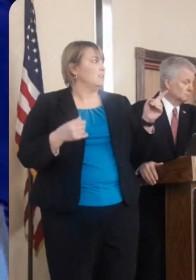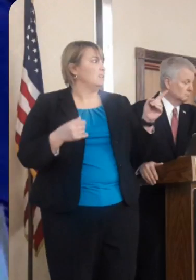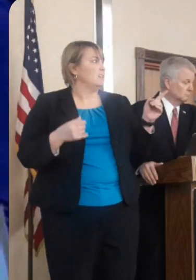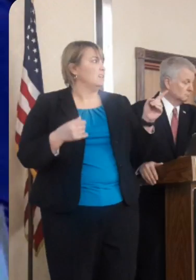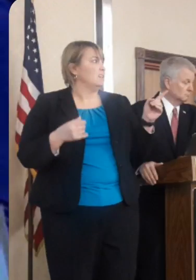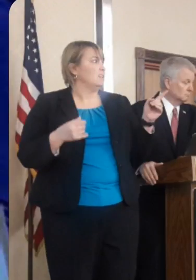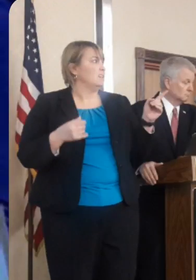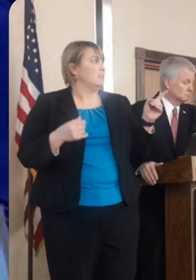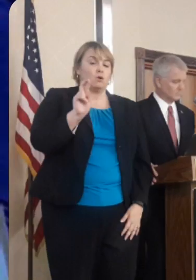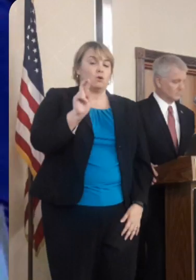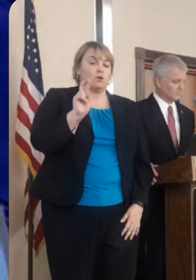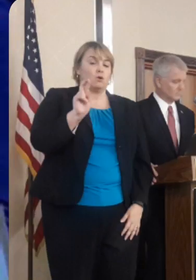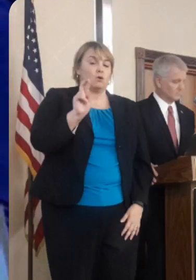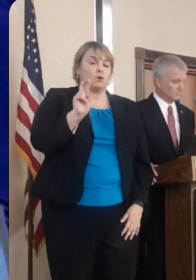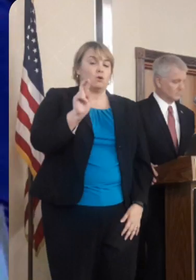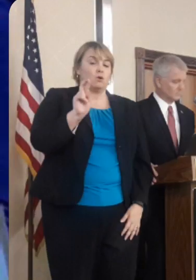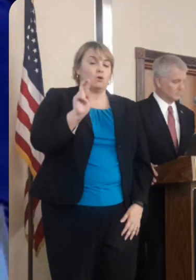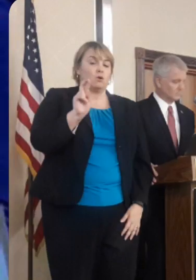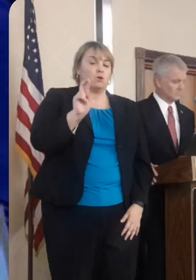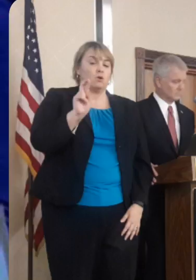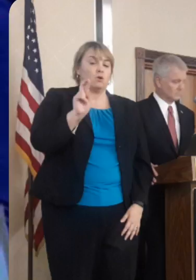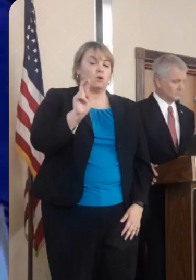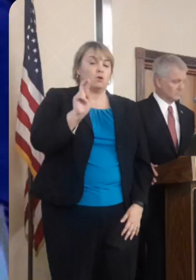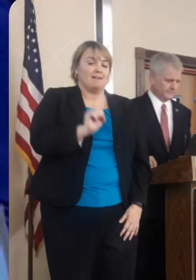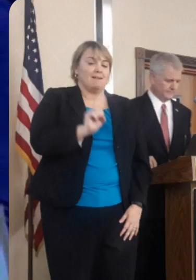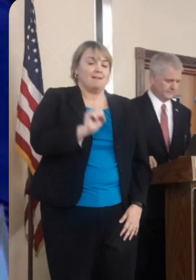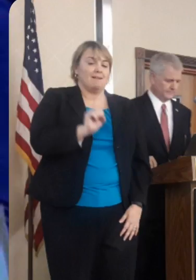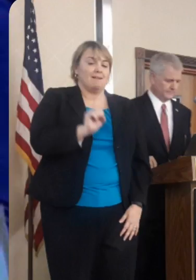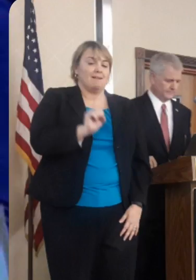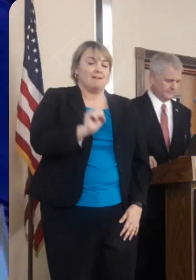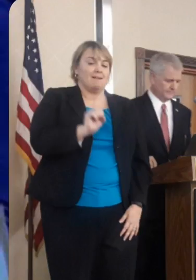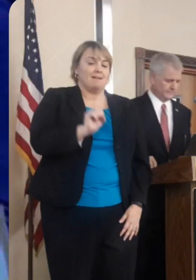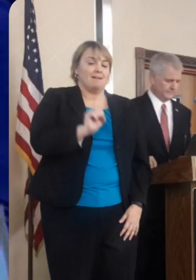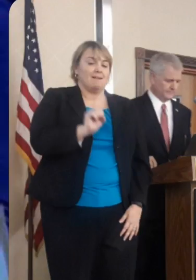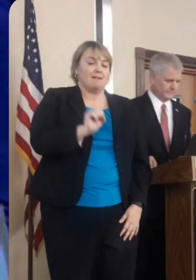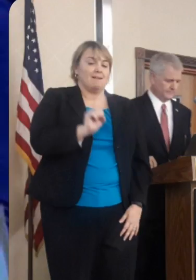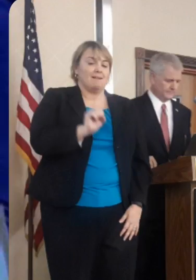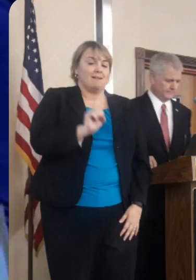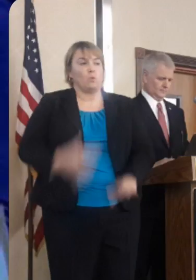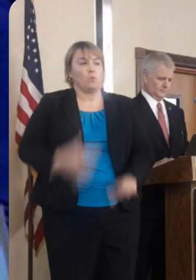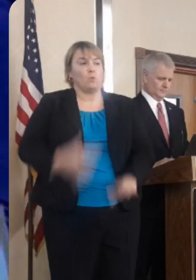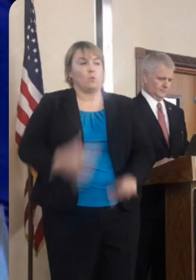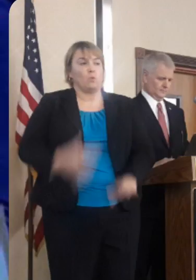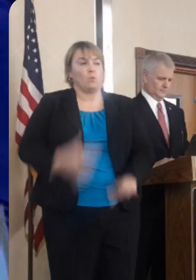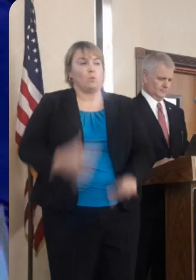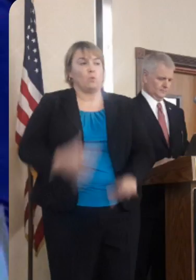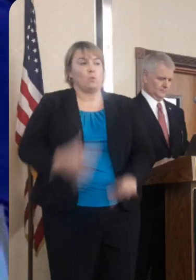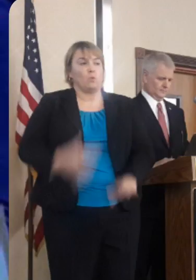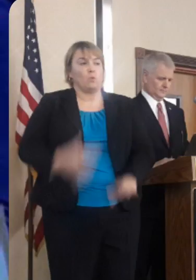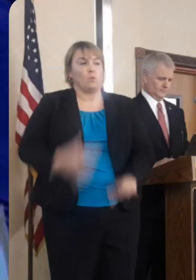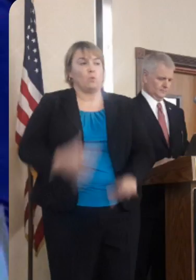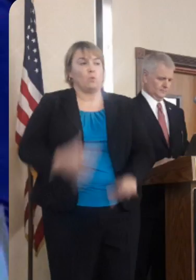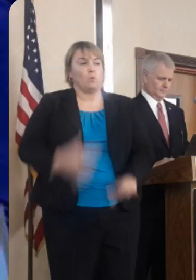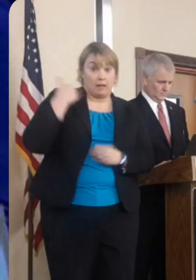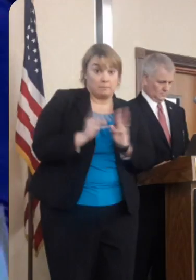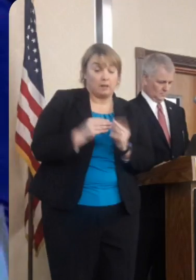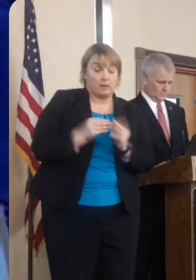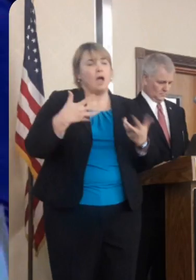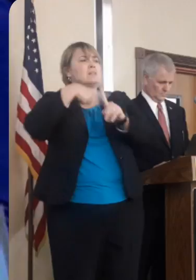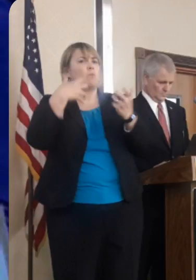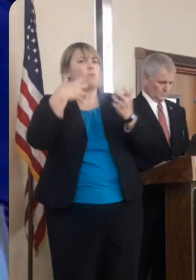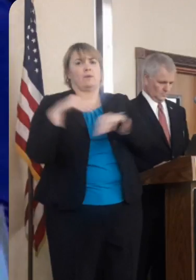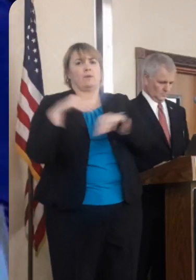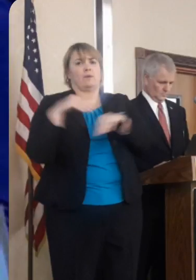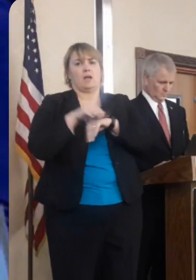I would remind the body, those of you that were here last time, and advise the new members that